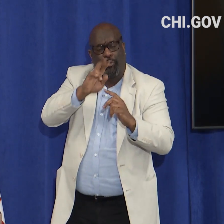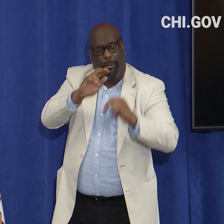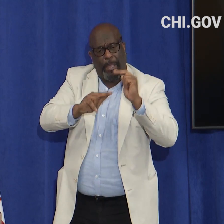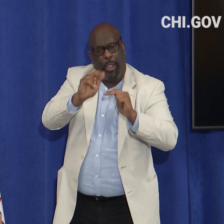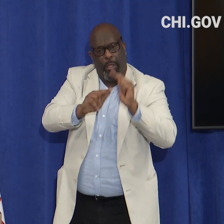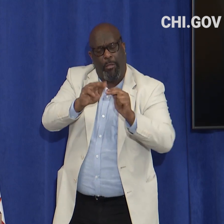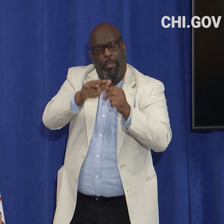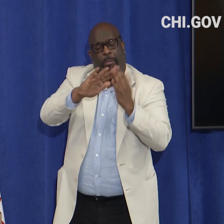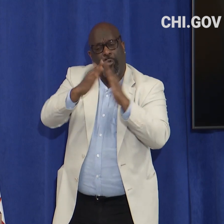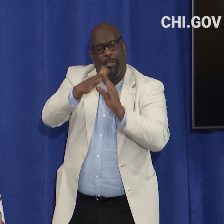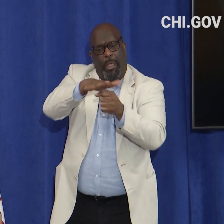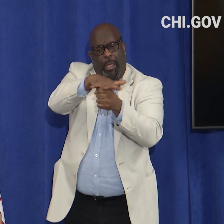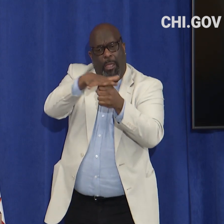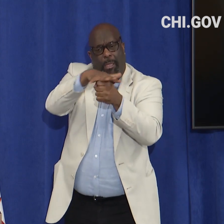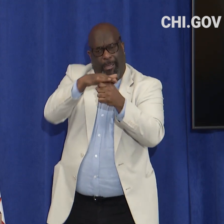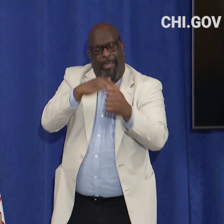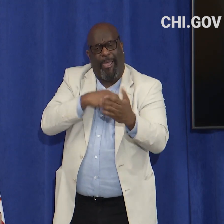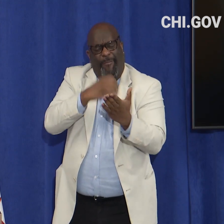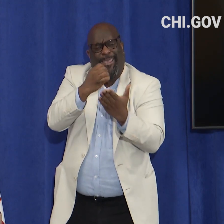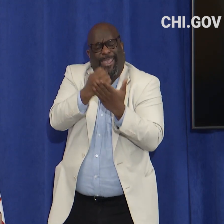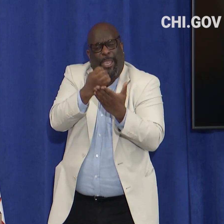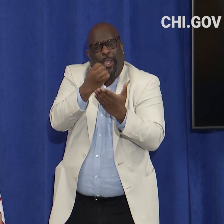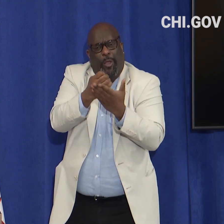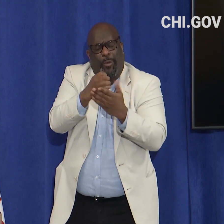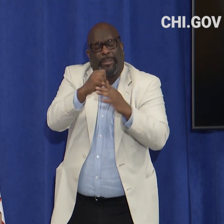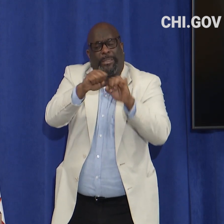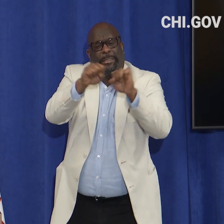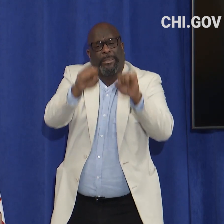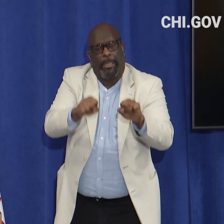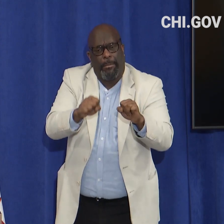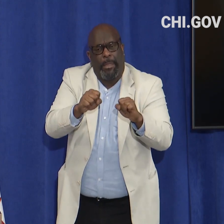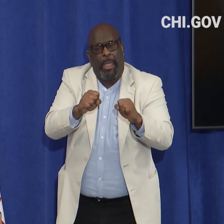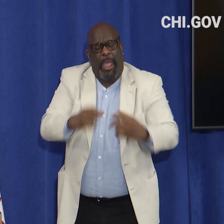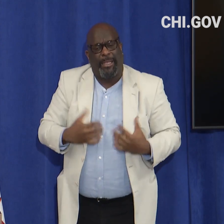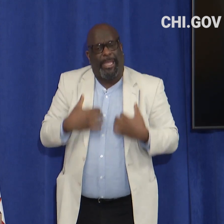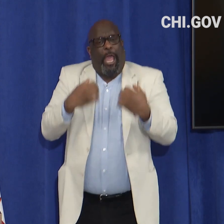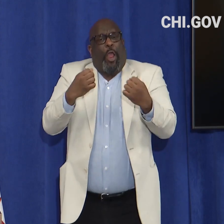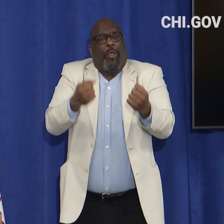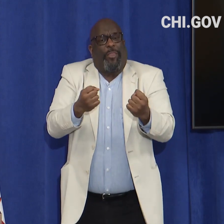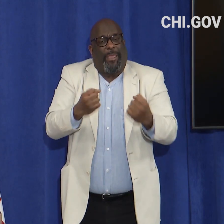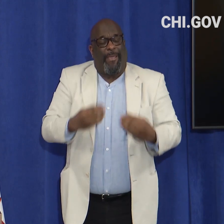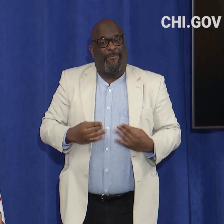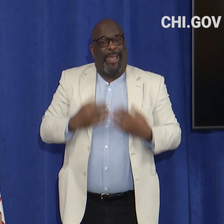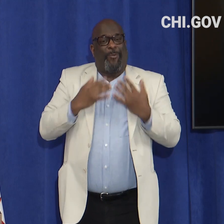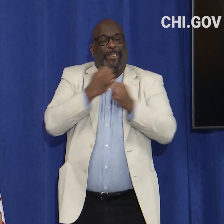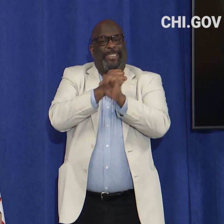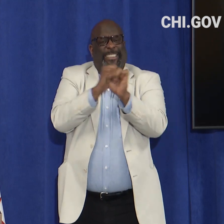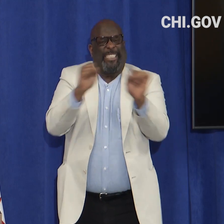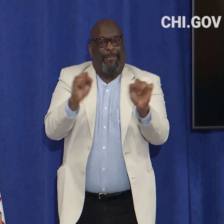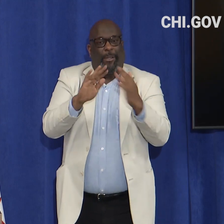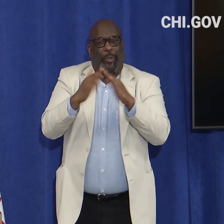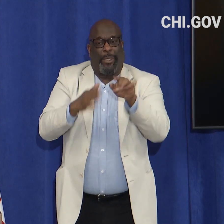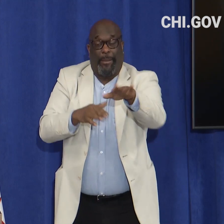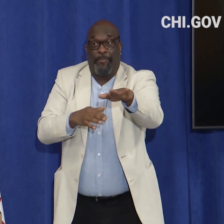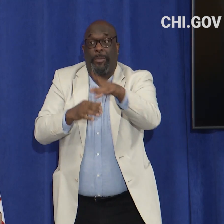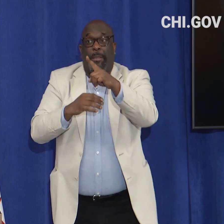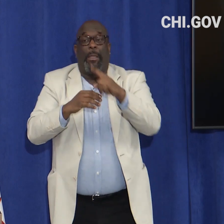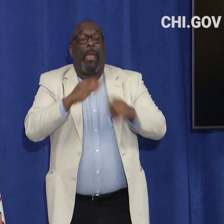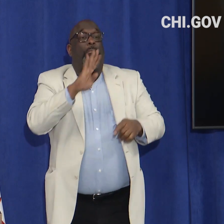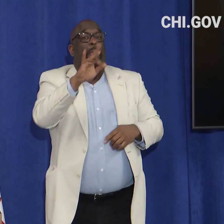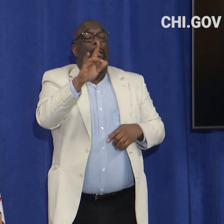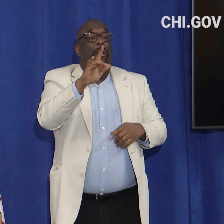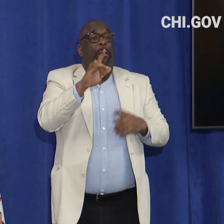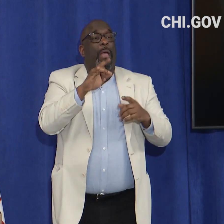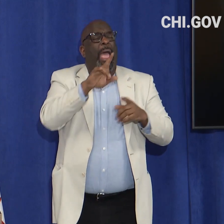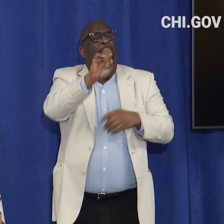of healthy, vibrant, and then safe communities. Bill Cameron wants to know, do you think any money in the